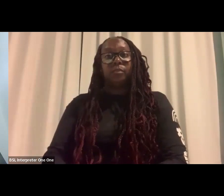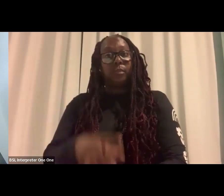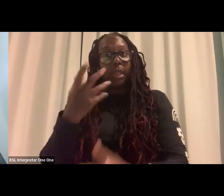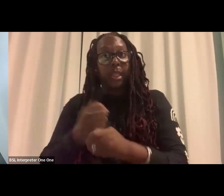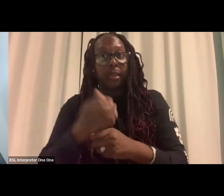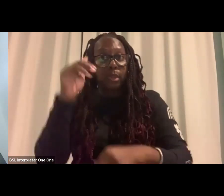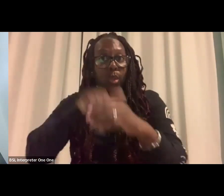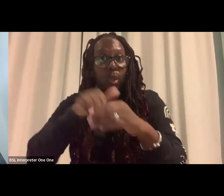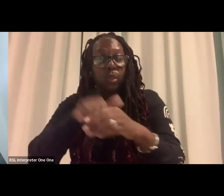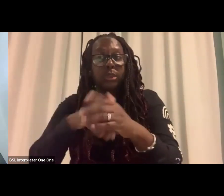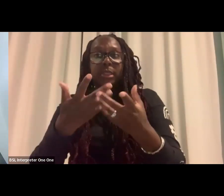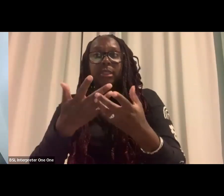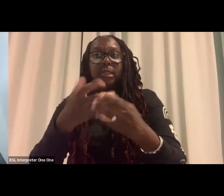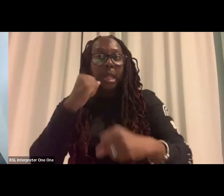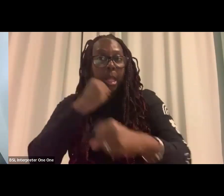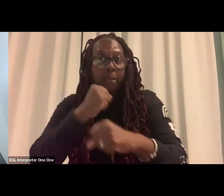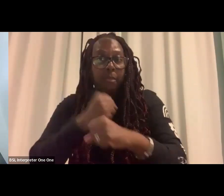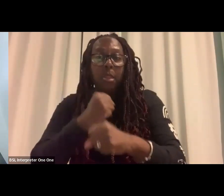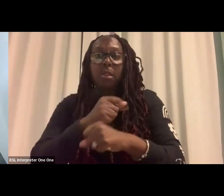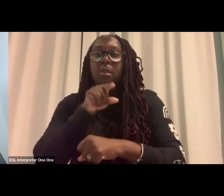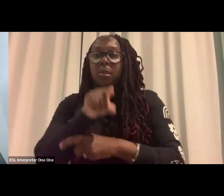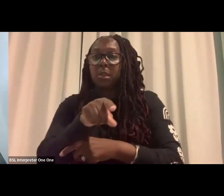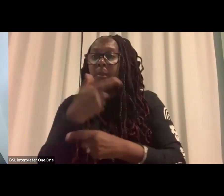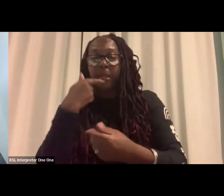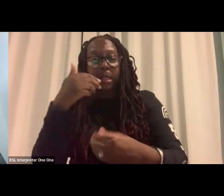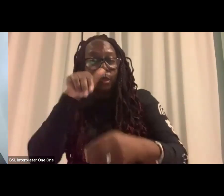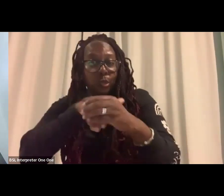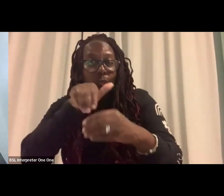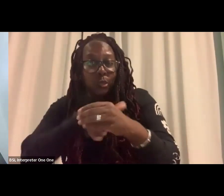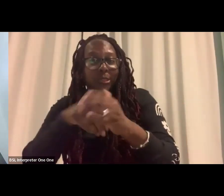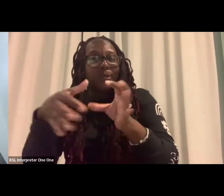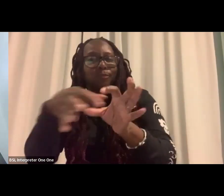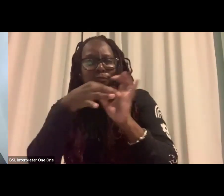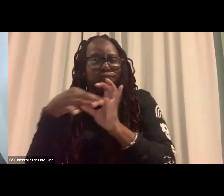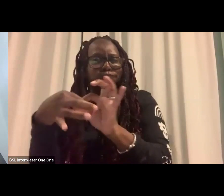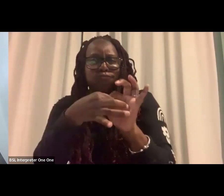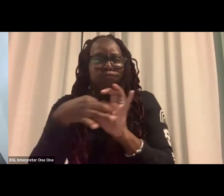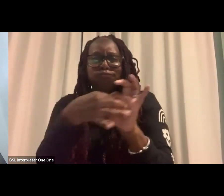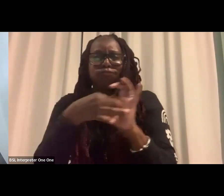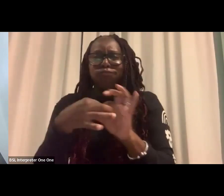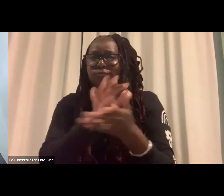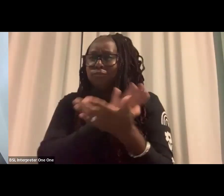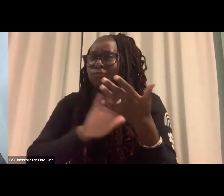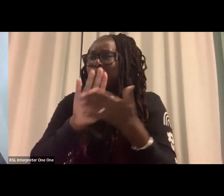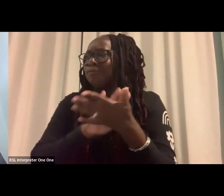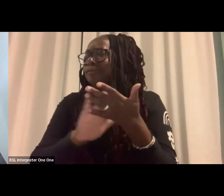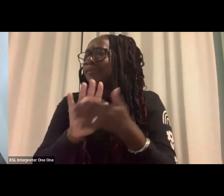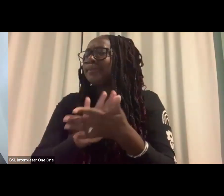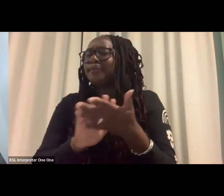governance and participation. So it is very inclusive and participatory. And so that way, I think